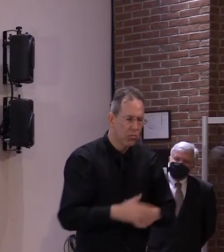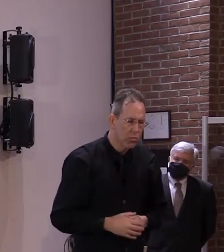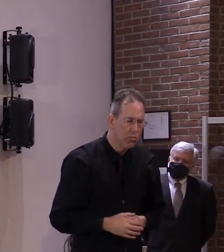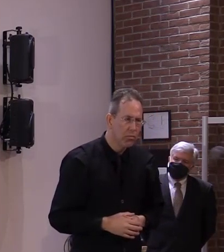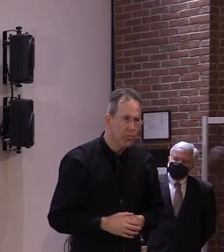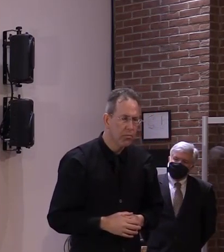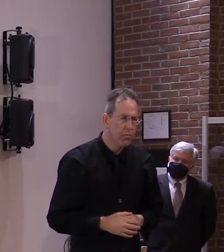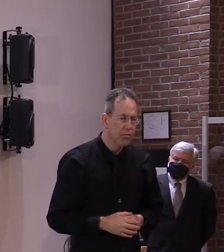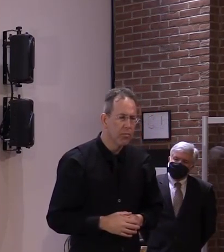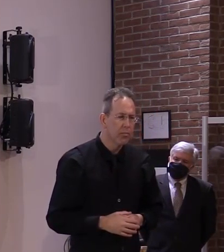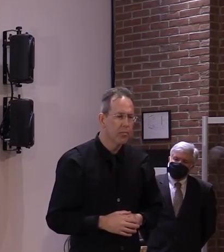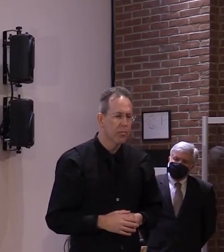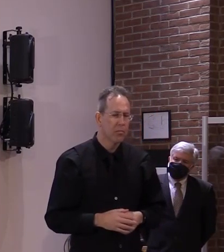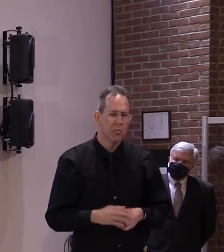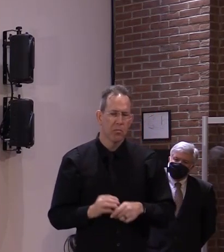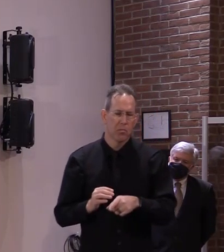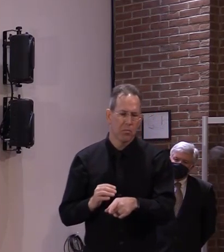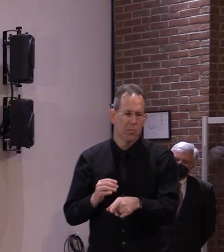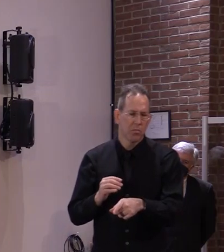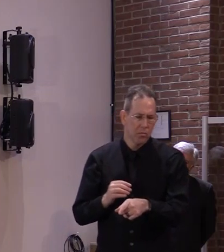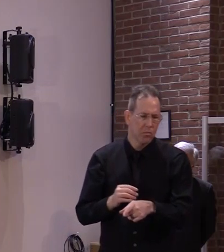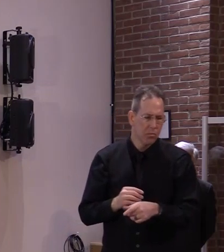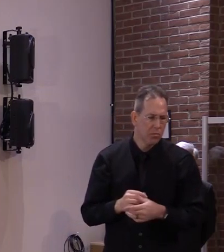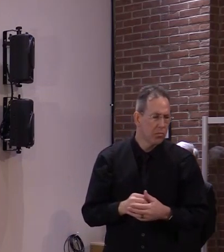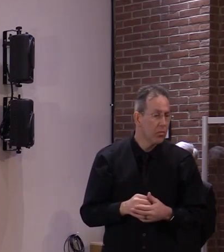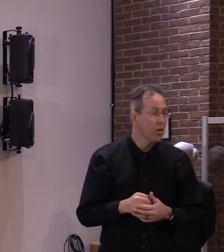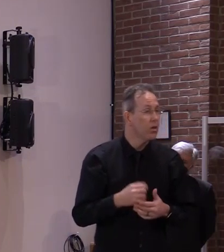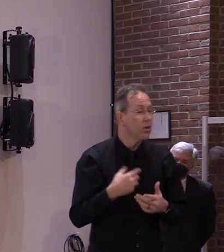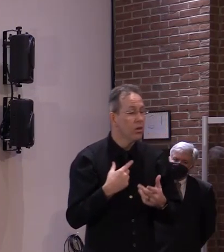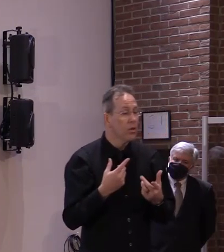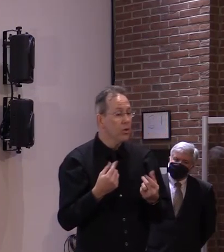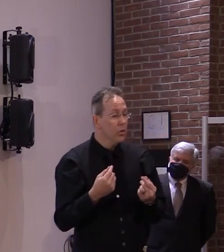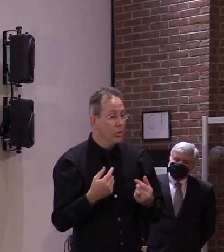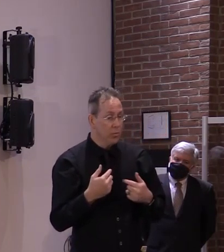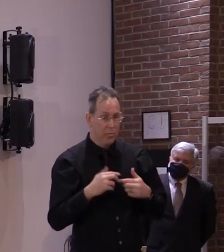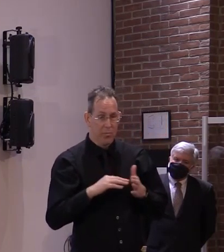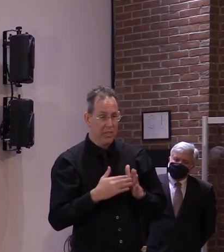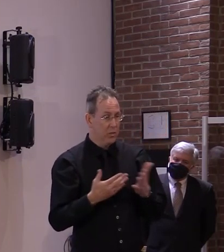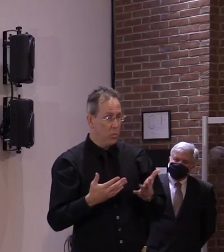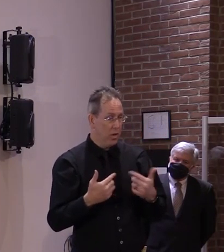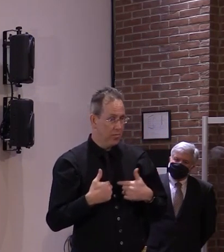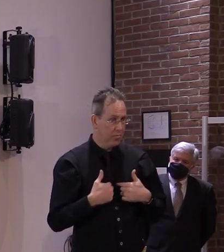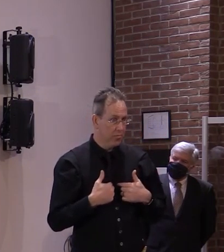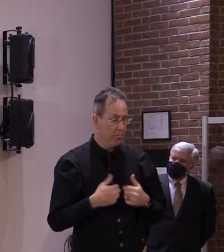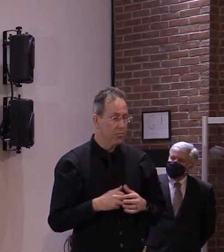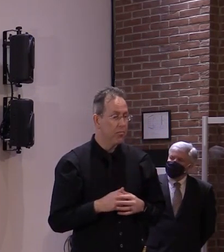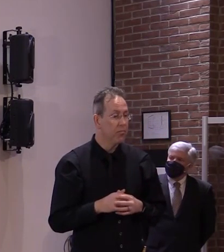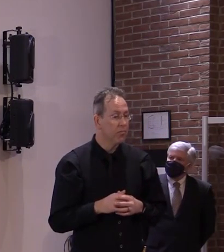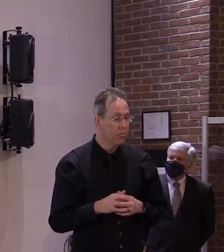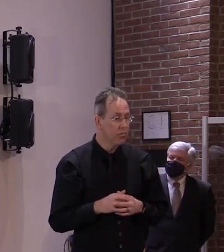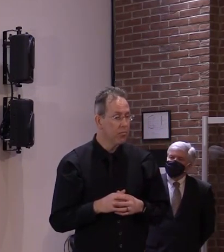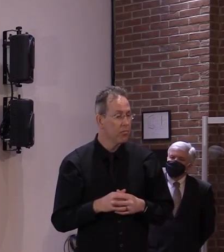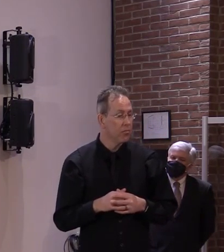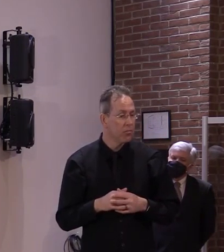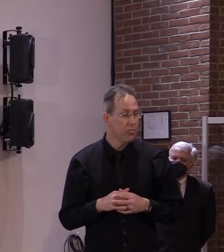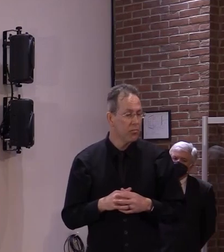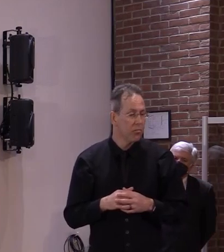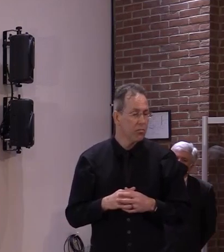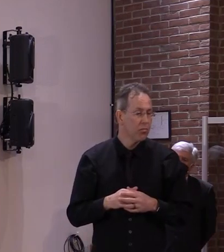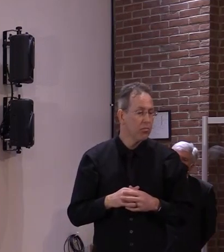appropriate response would not be to contact Department of Health. It would be to contact